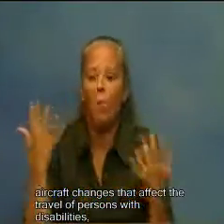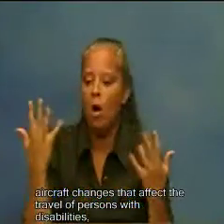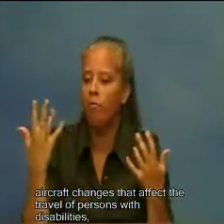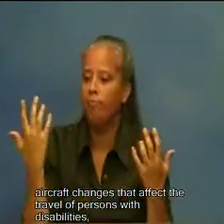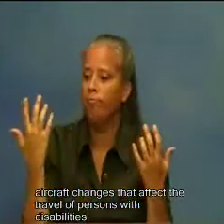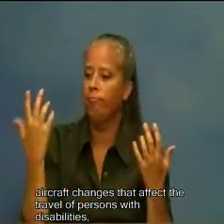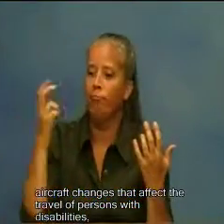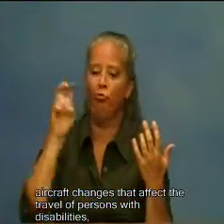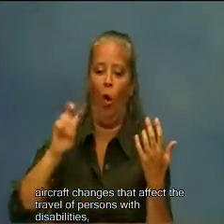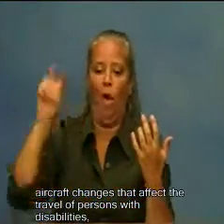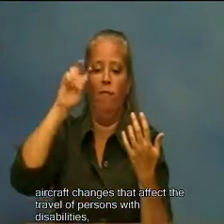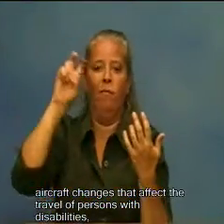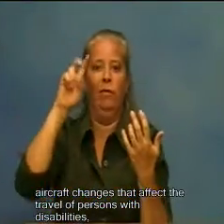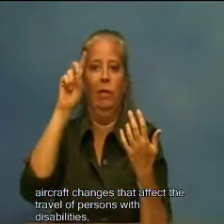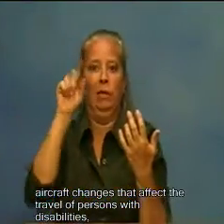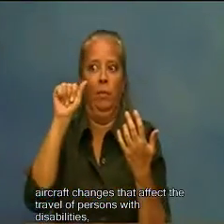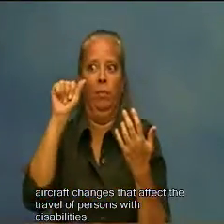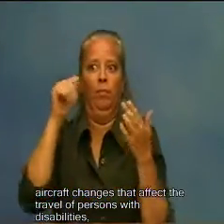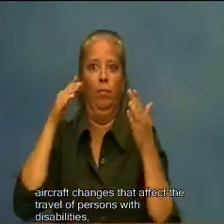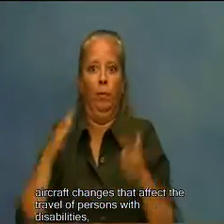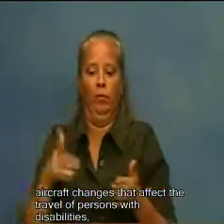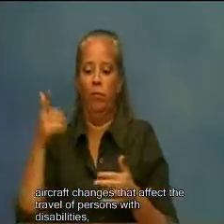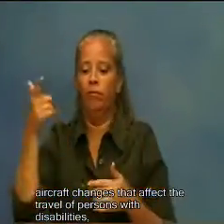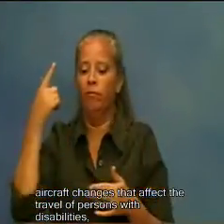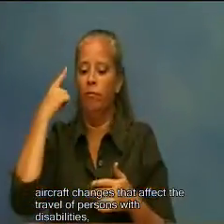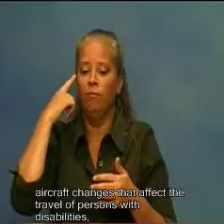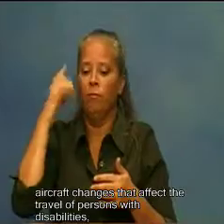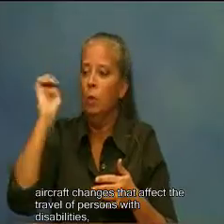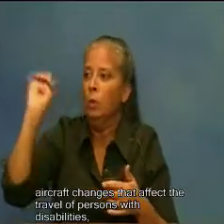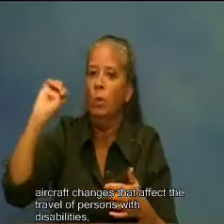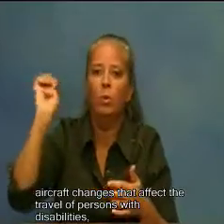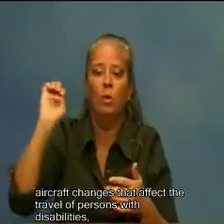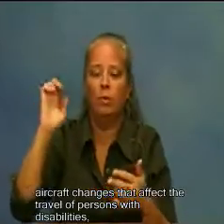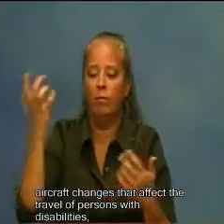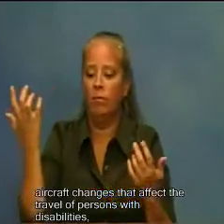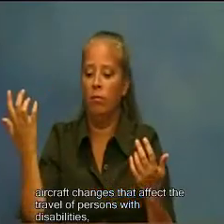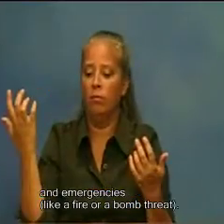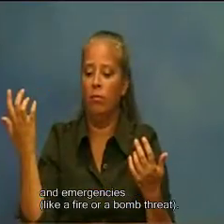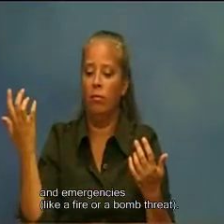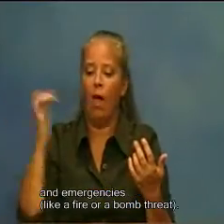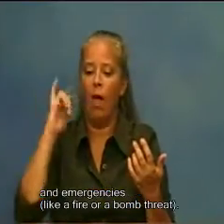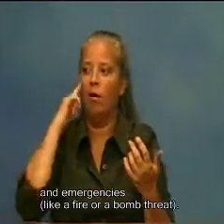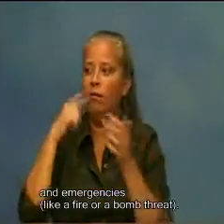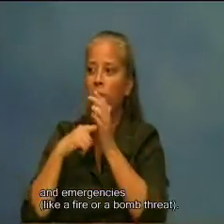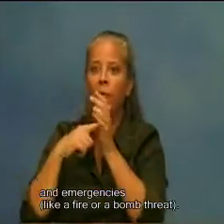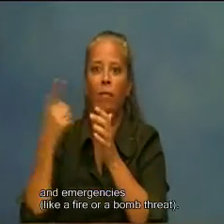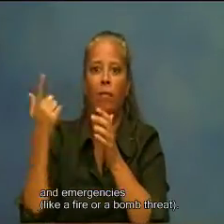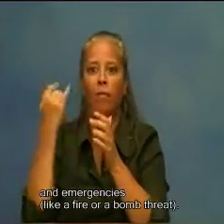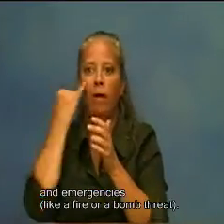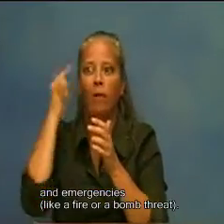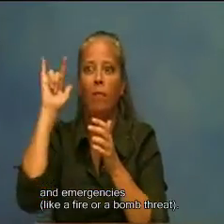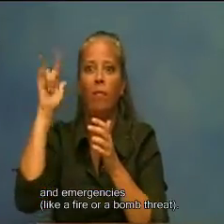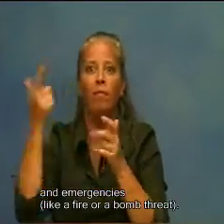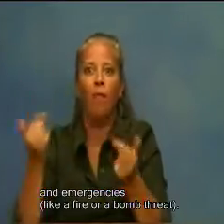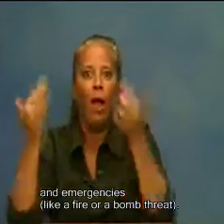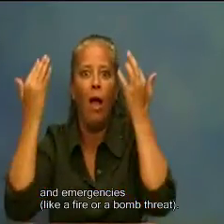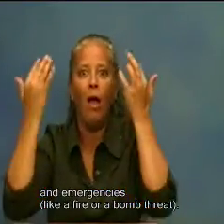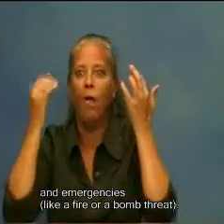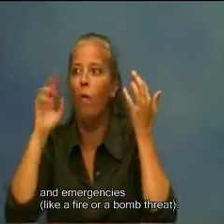aircraft changes that affect the travel of persons with disabilities, and emergencies like a fire